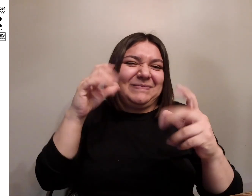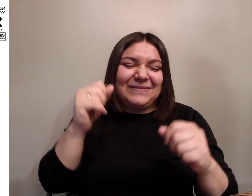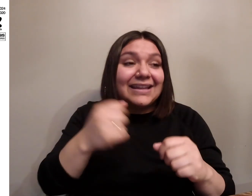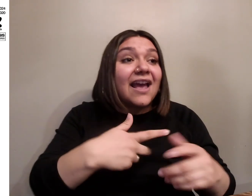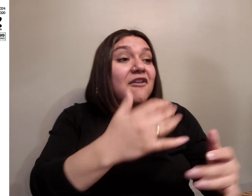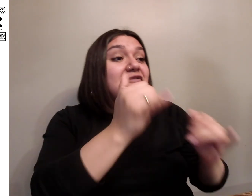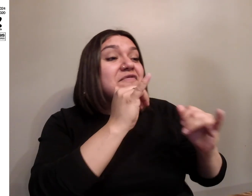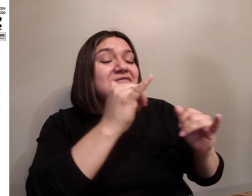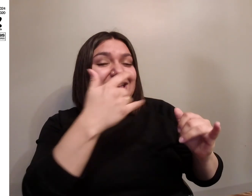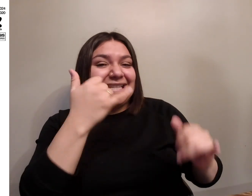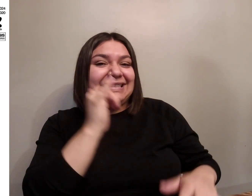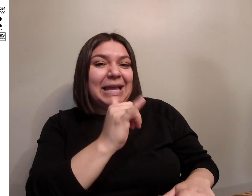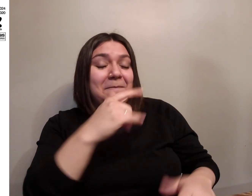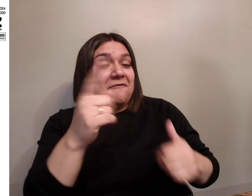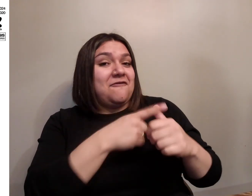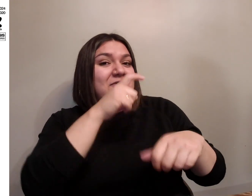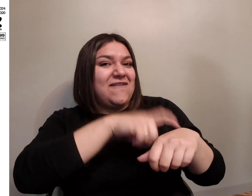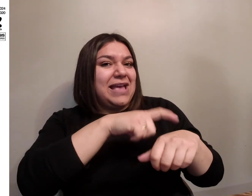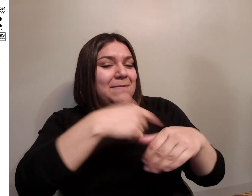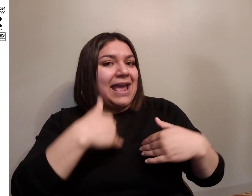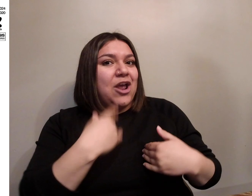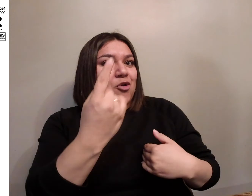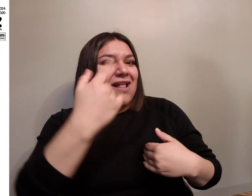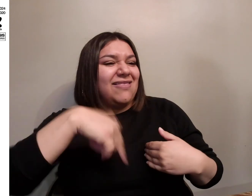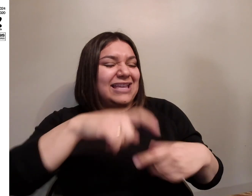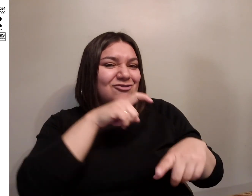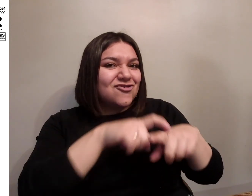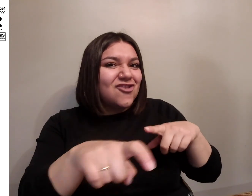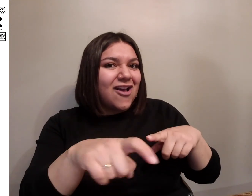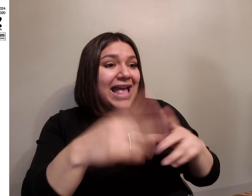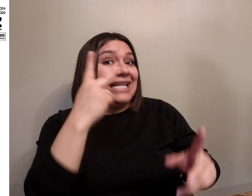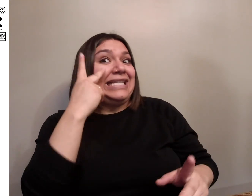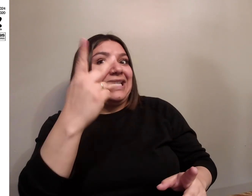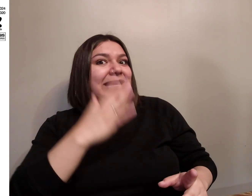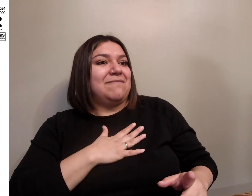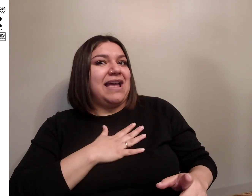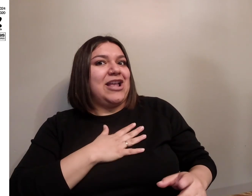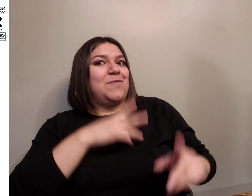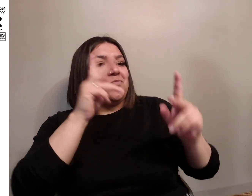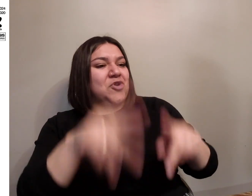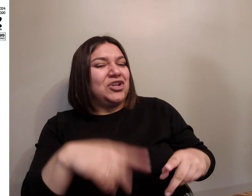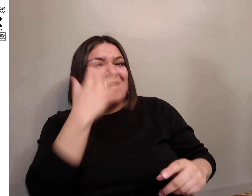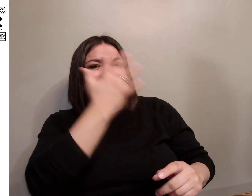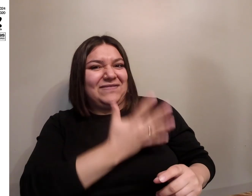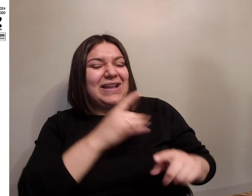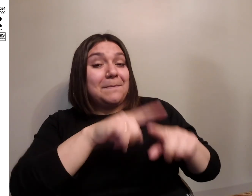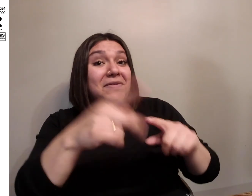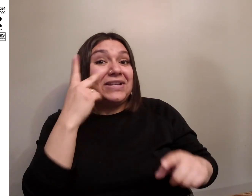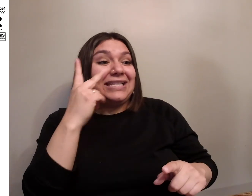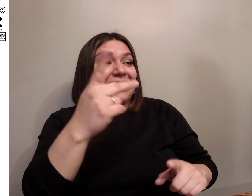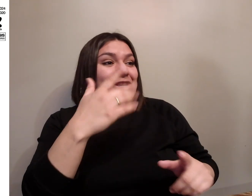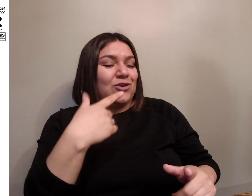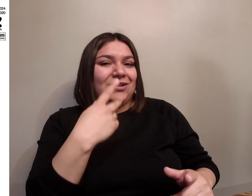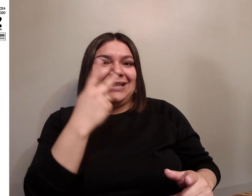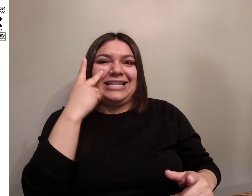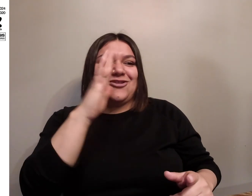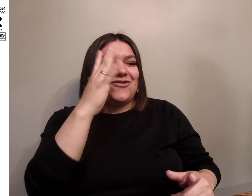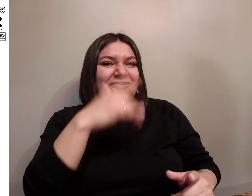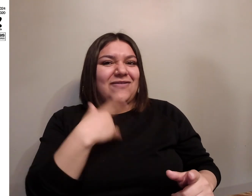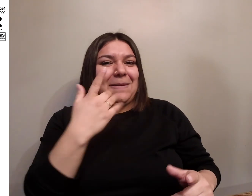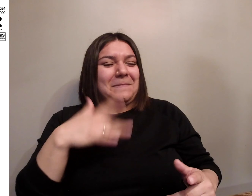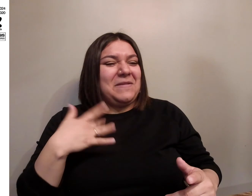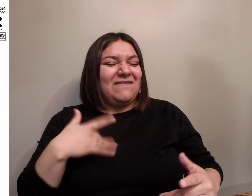my iPhone has been a wonderful treat. And for me too, it's been the first time that I've had one of these phone calls and seen